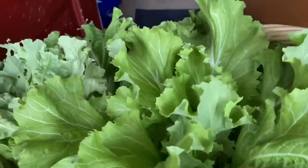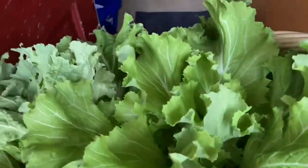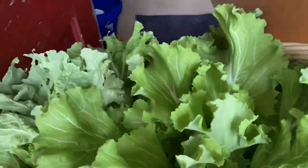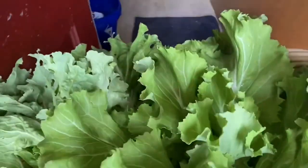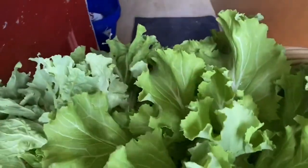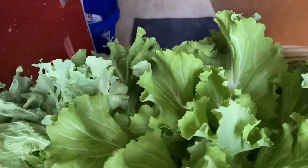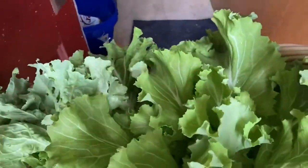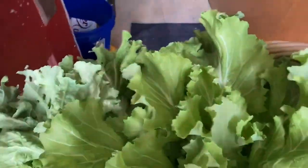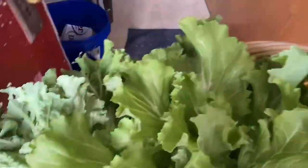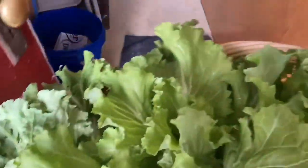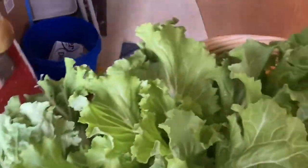awesome.